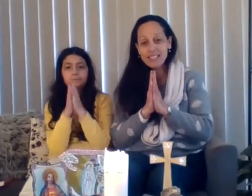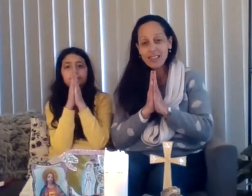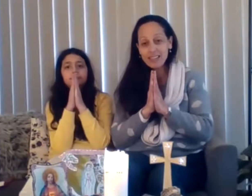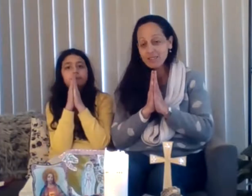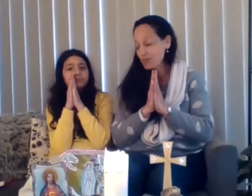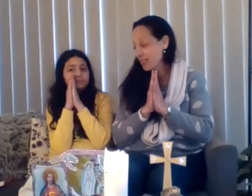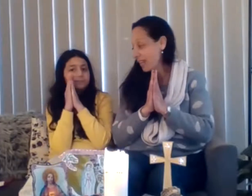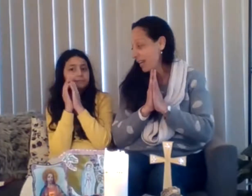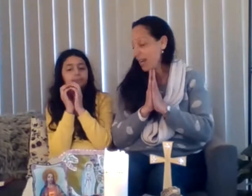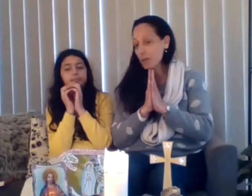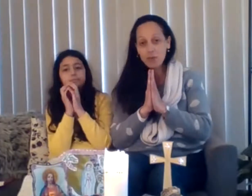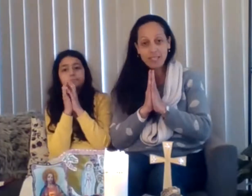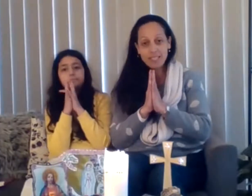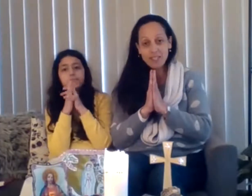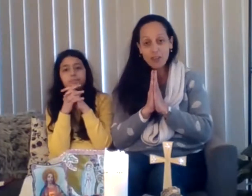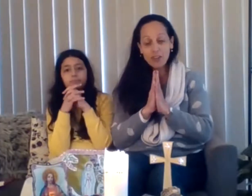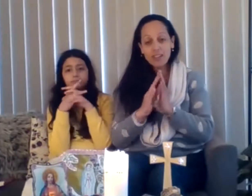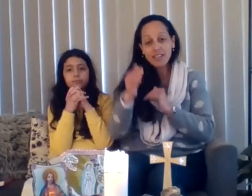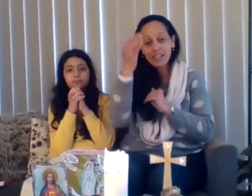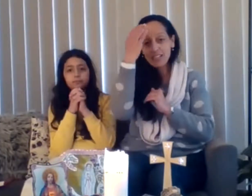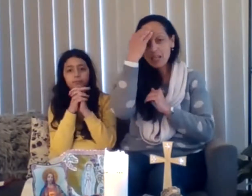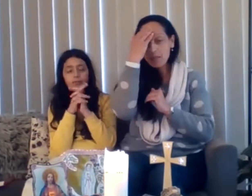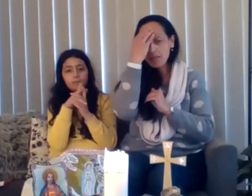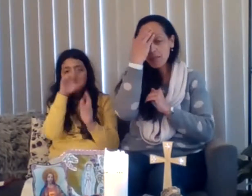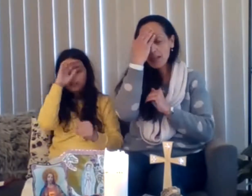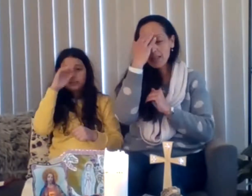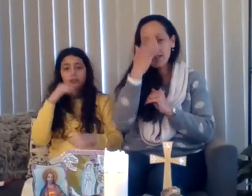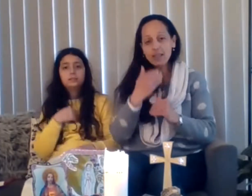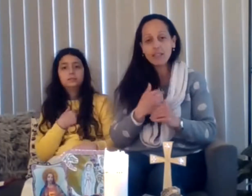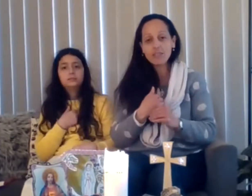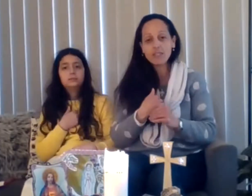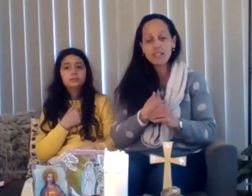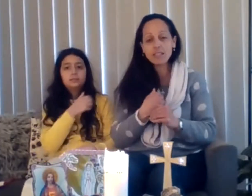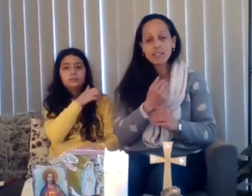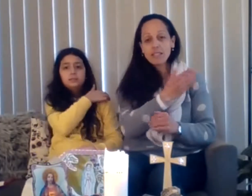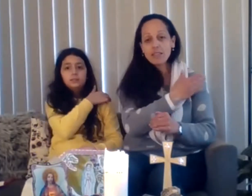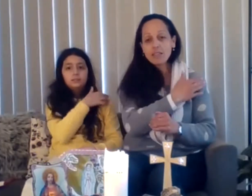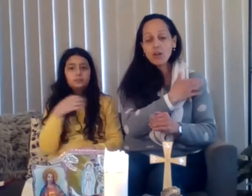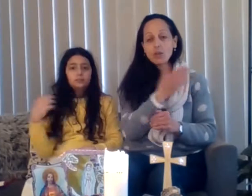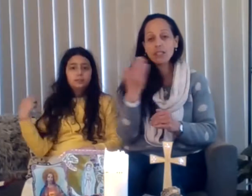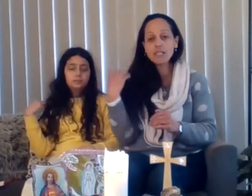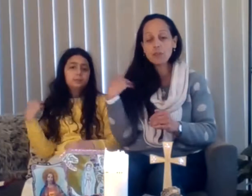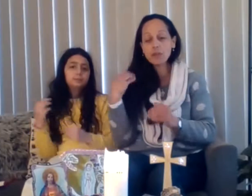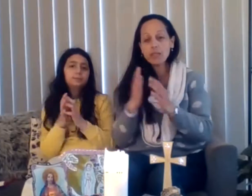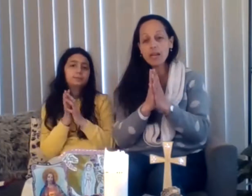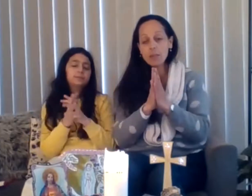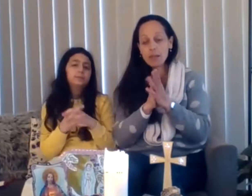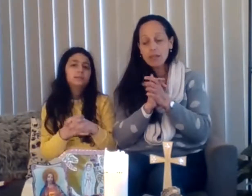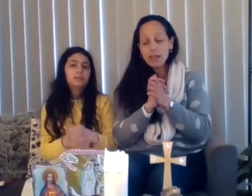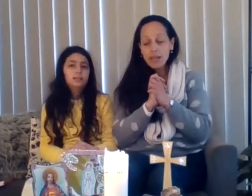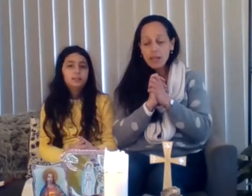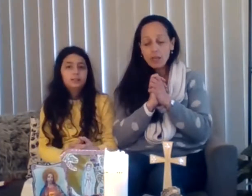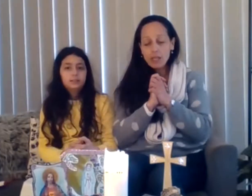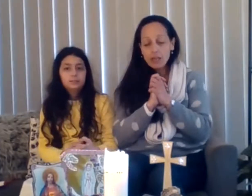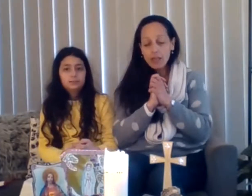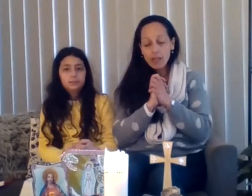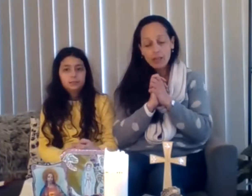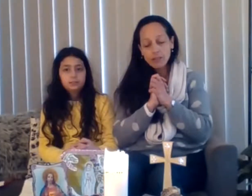together and we're ready to go. In the name of the Father and of the Son and of the Holy Spirit. Amen. Heavenly Father,